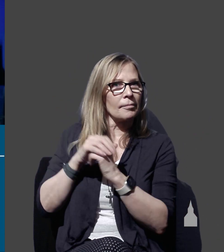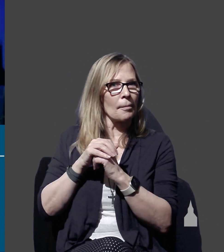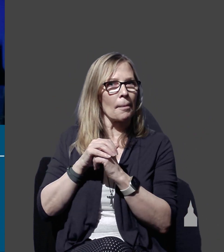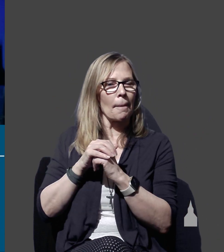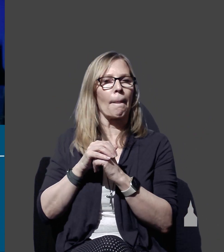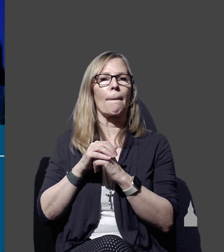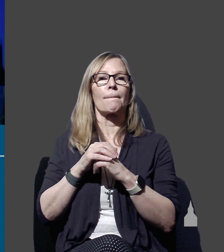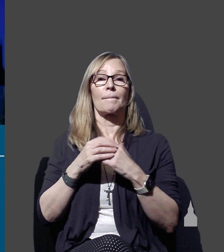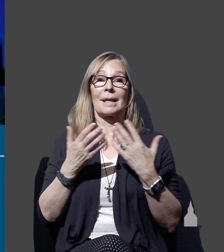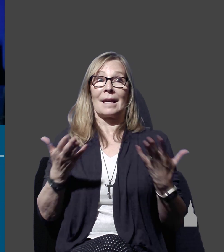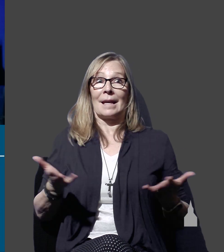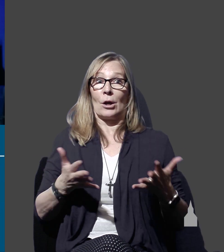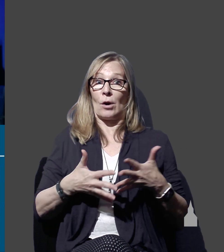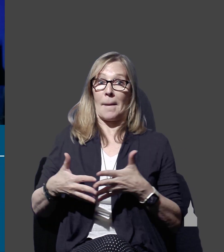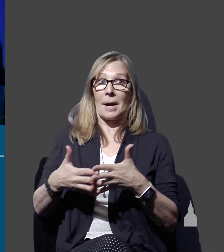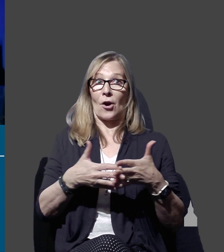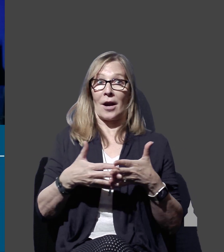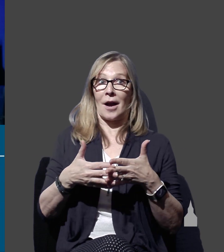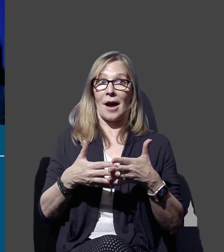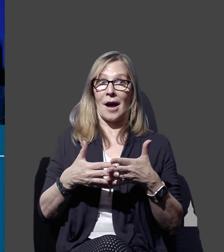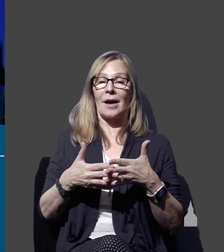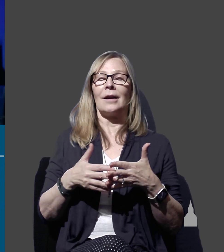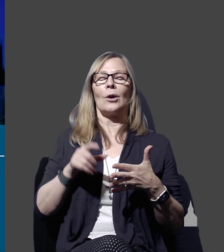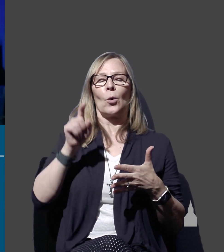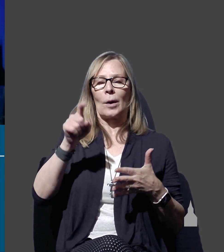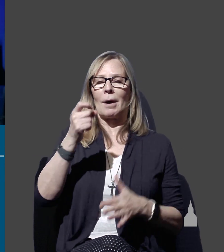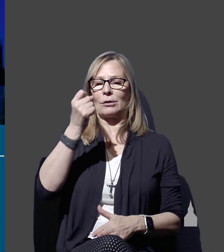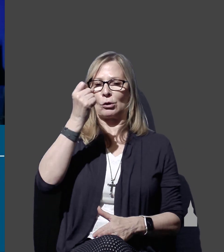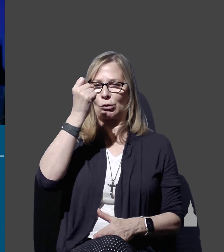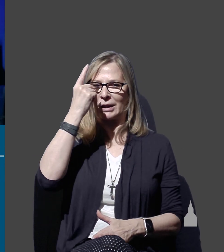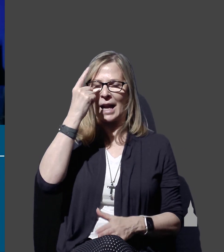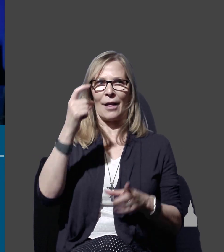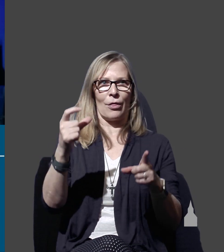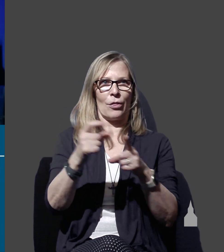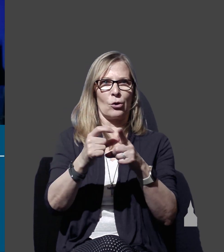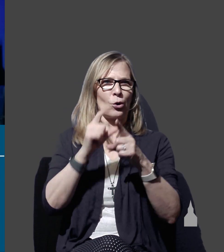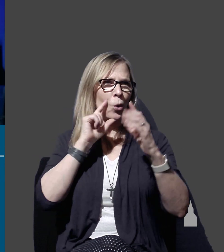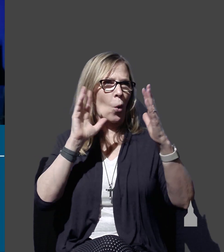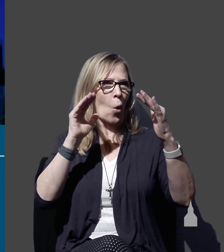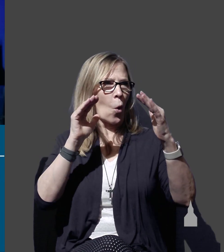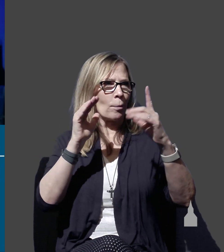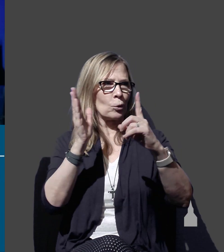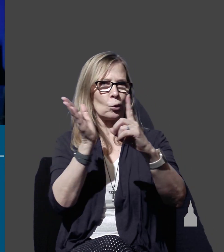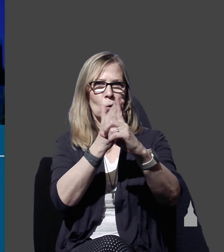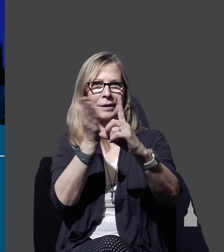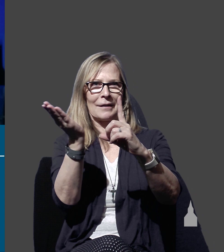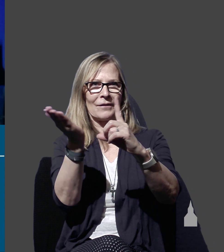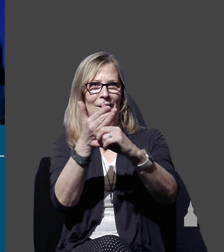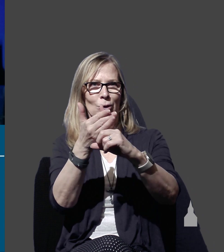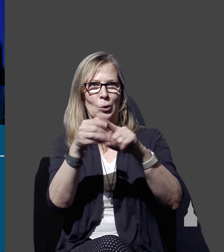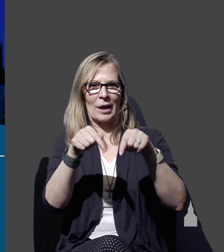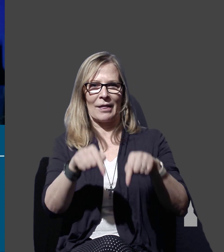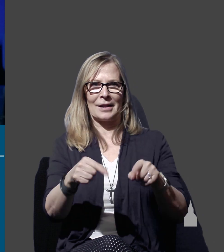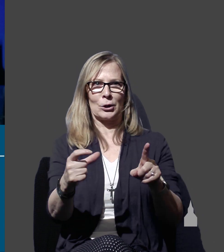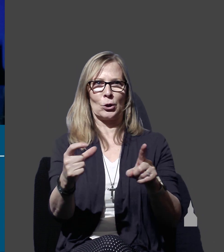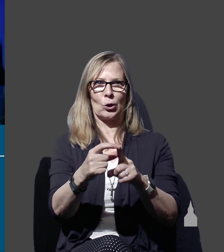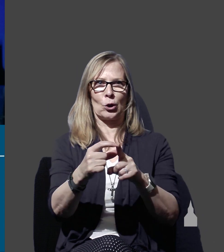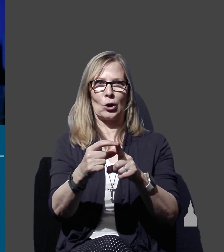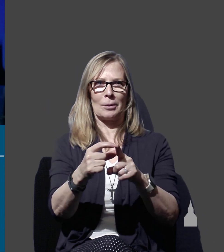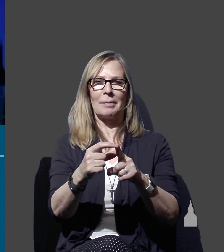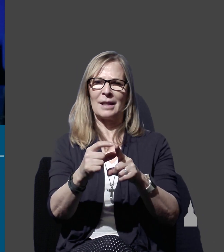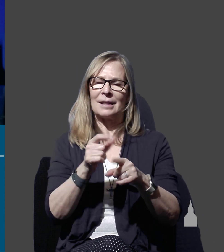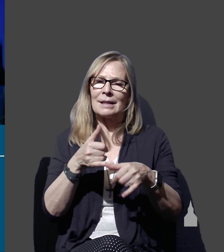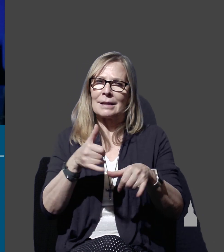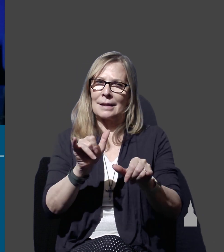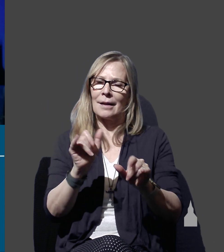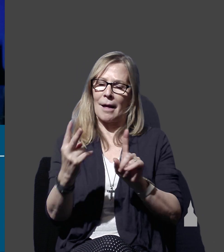our context in America, we need to make sure we understand the terms, and I hope to be able to convince you that this does apply